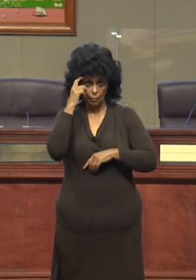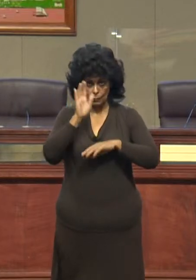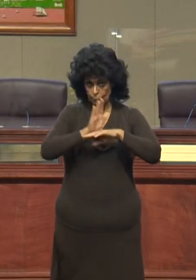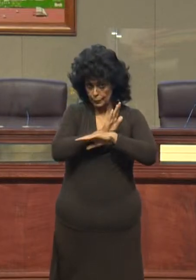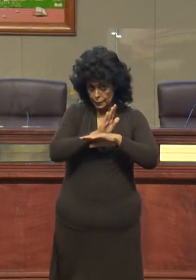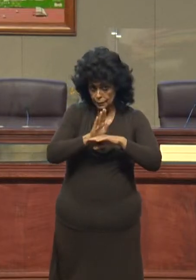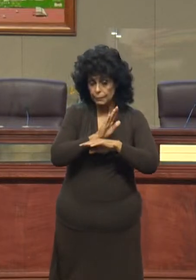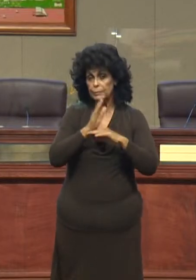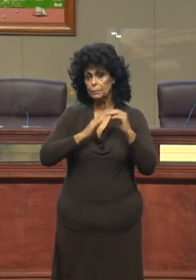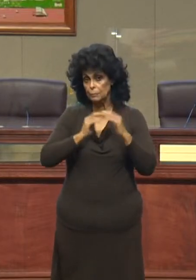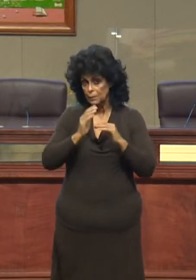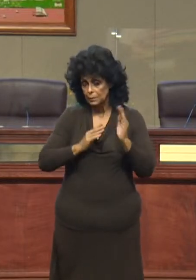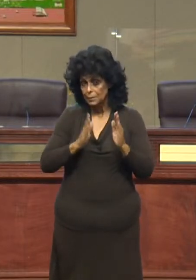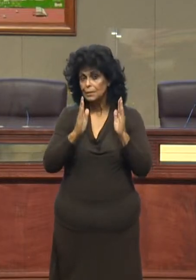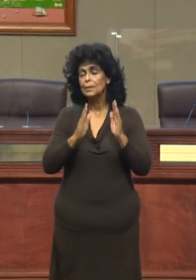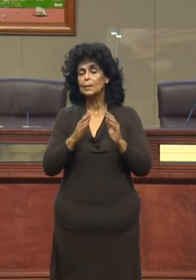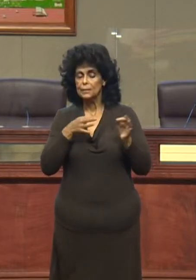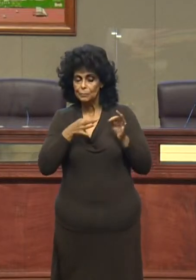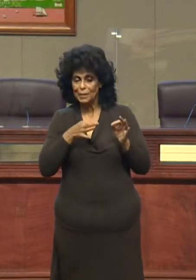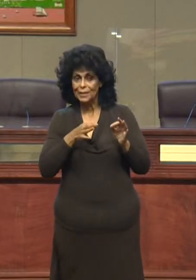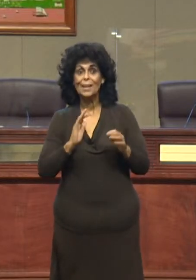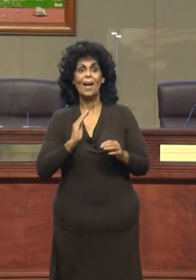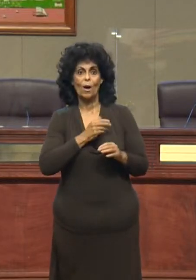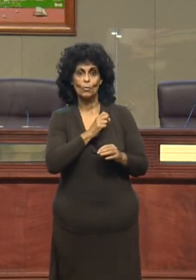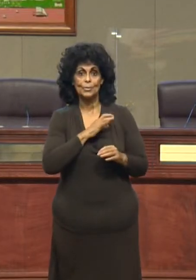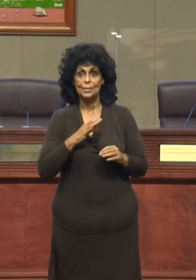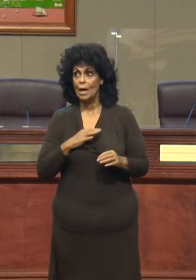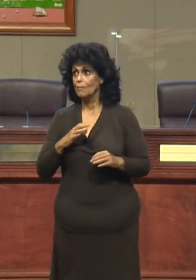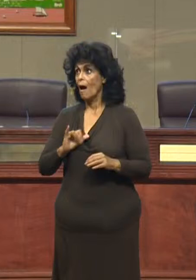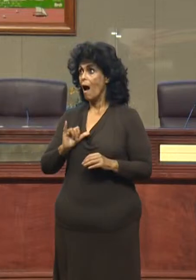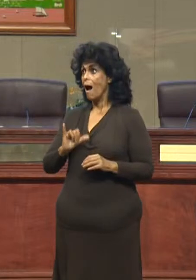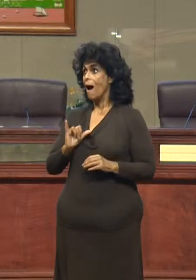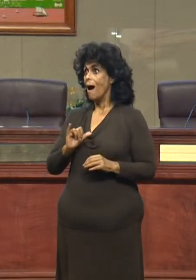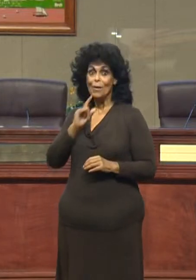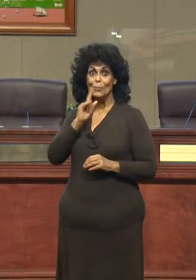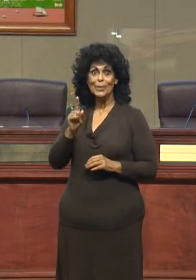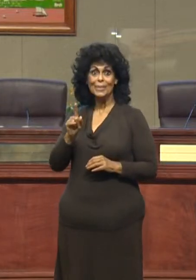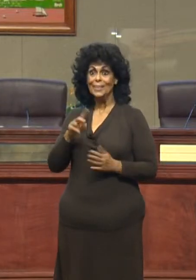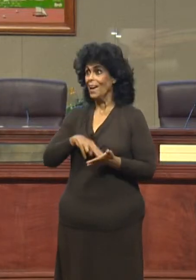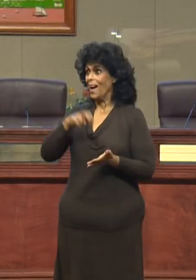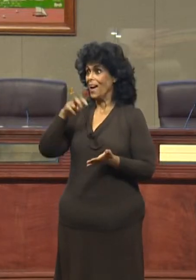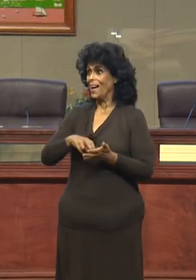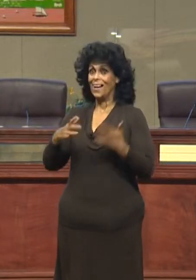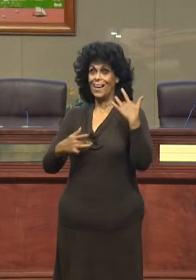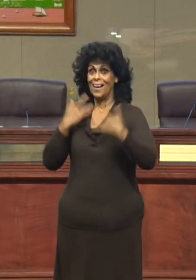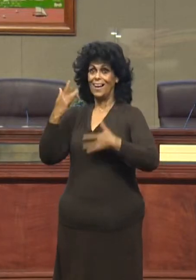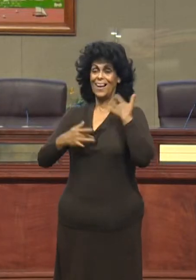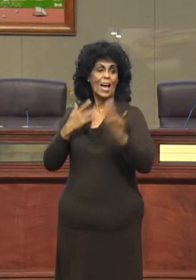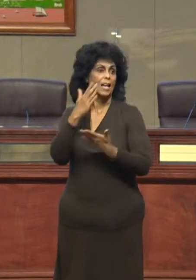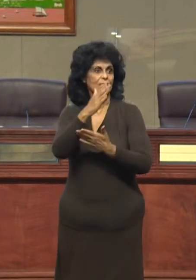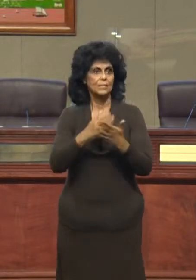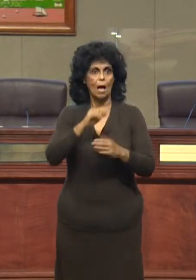staff was extraordinarily excited. Some of them did backflips